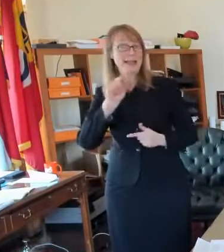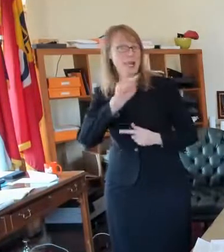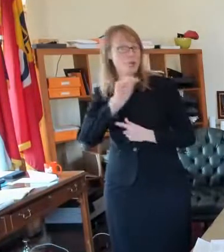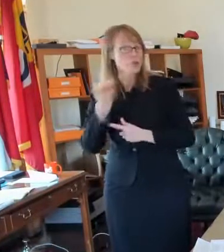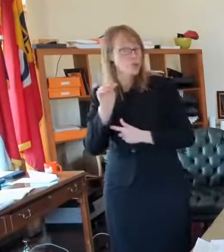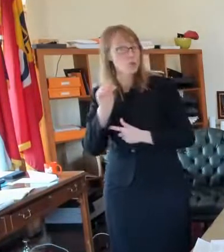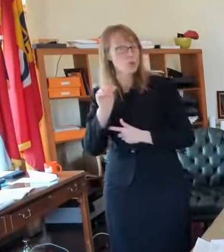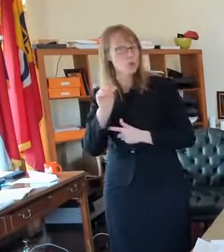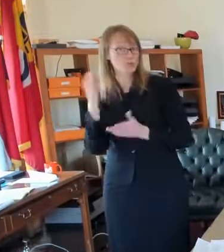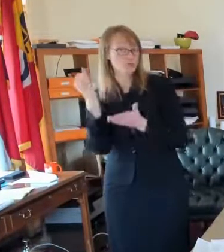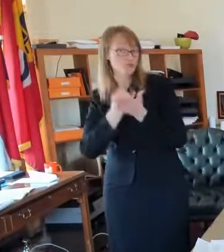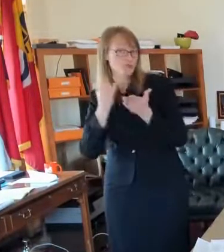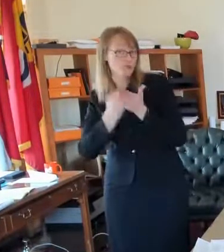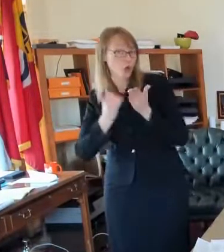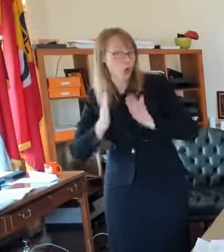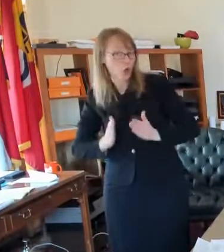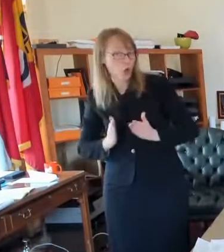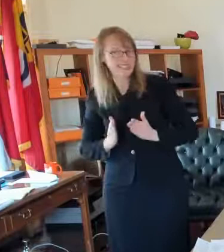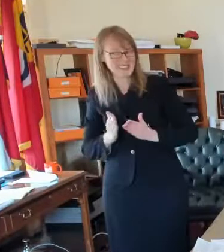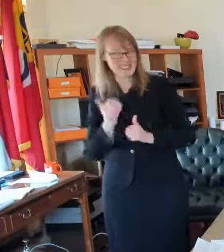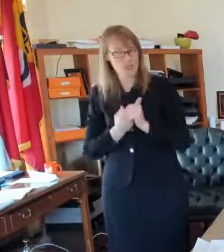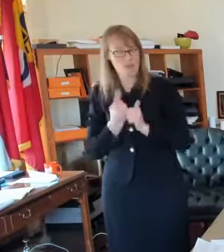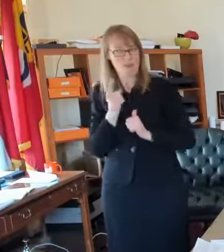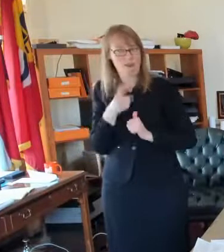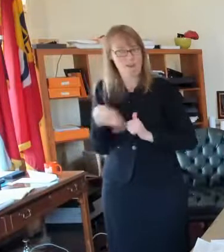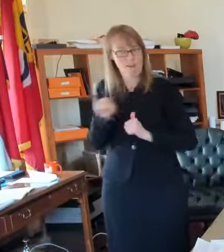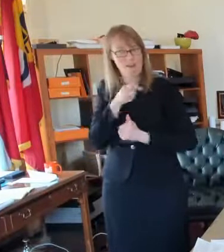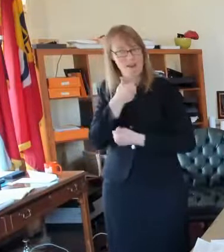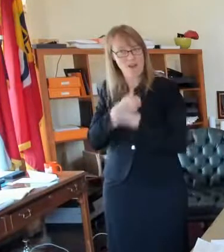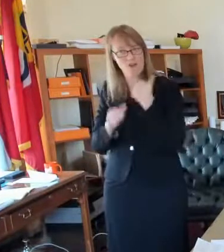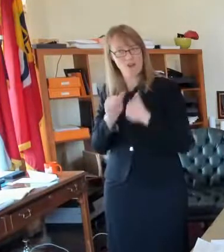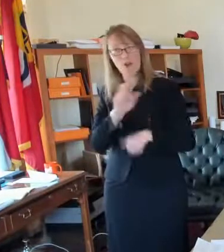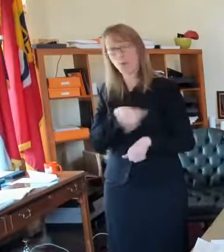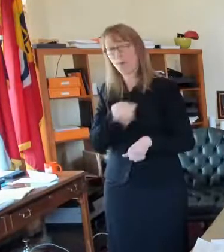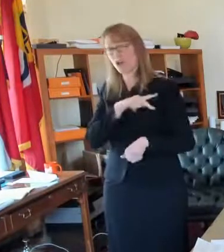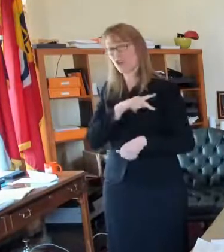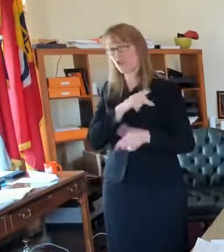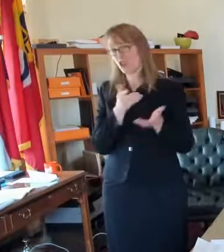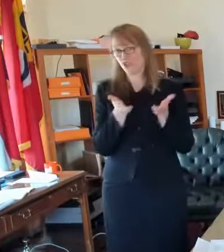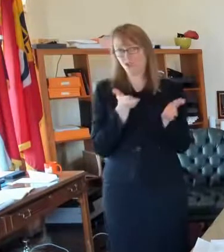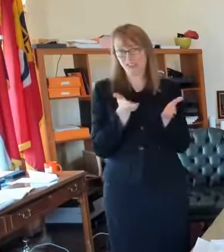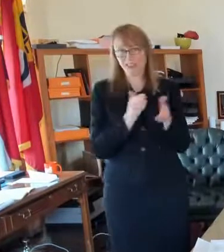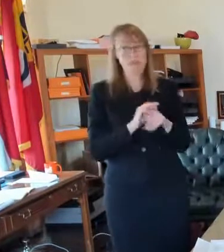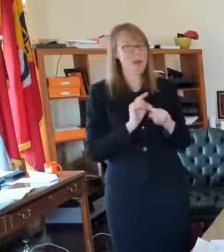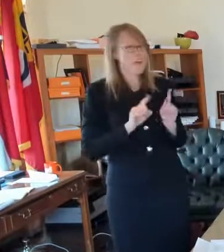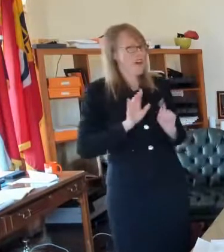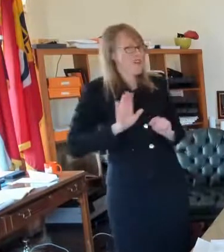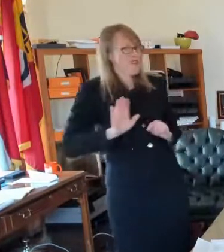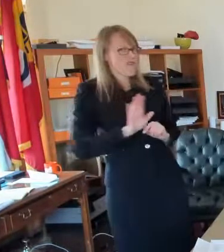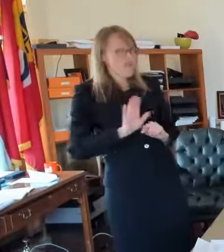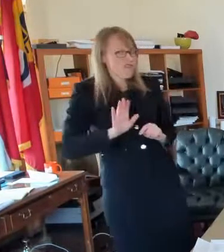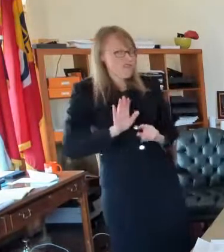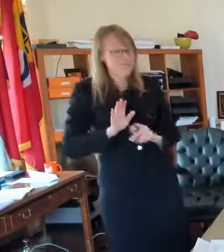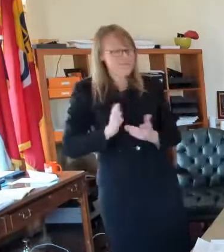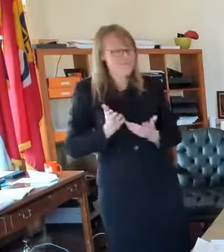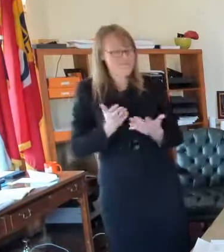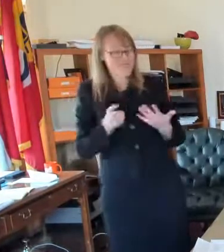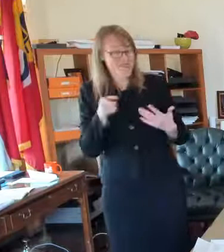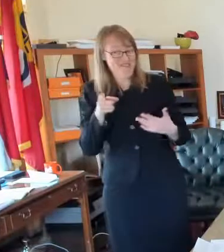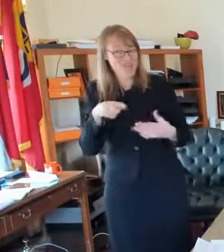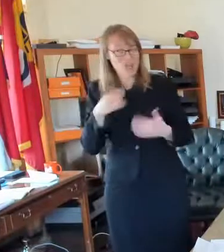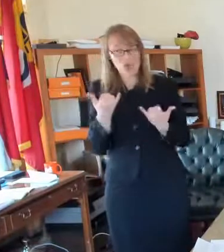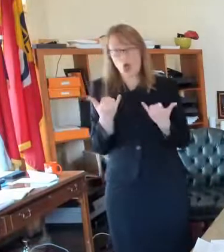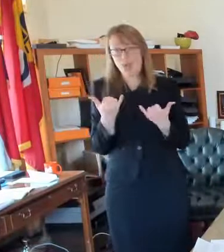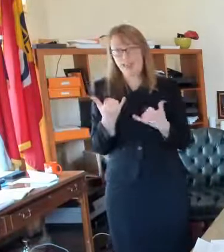a category of personal services, but they are not. They're not prioritized at